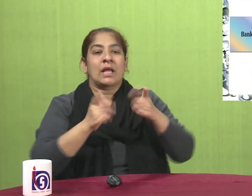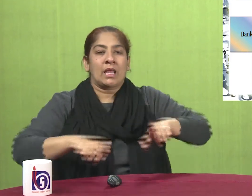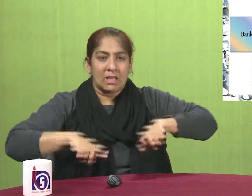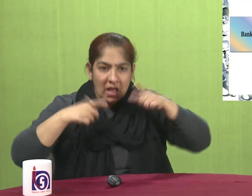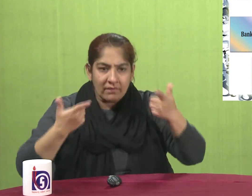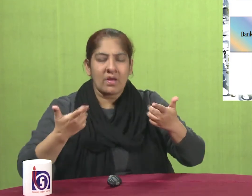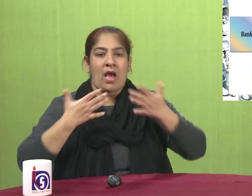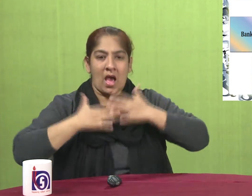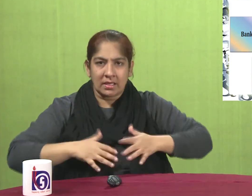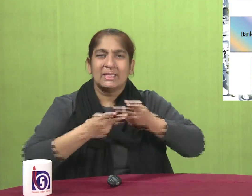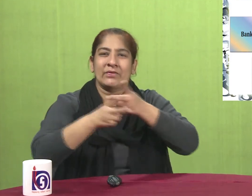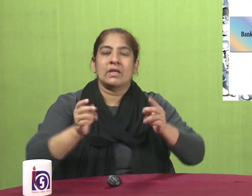like banking,